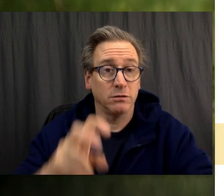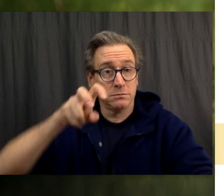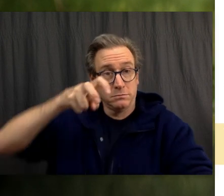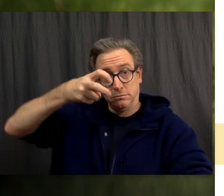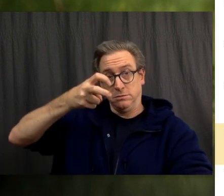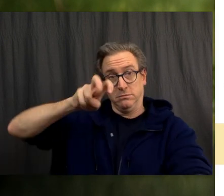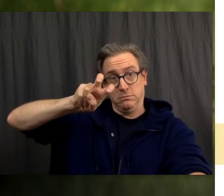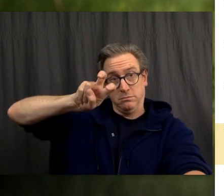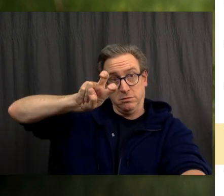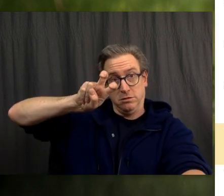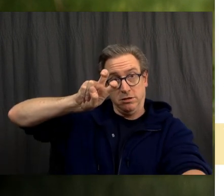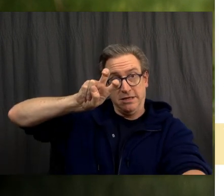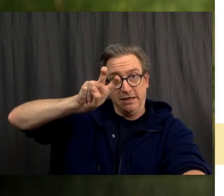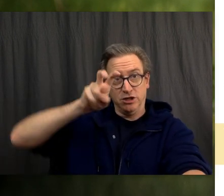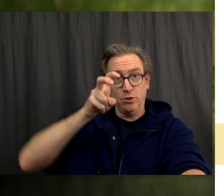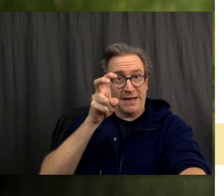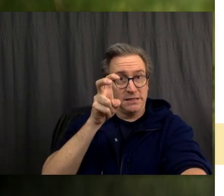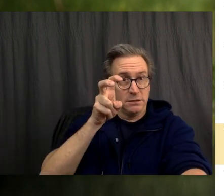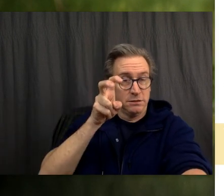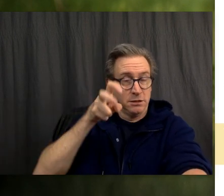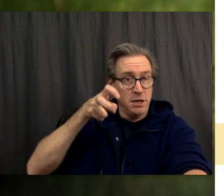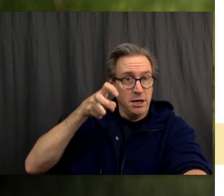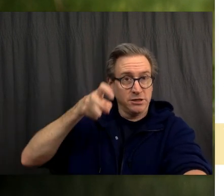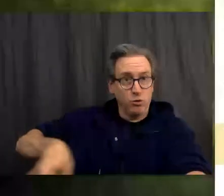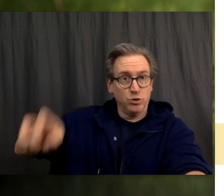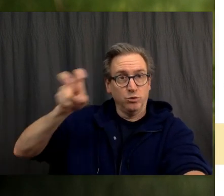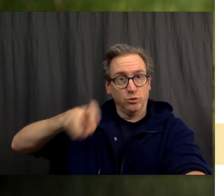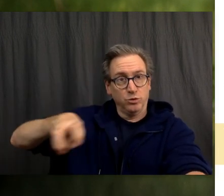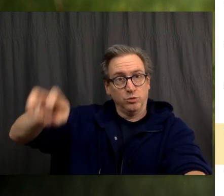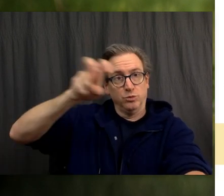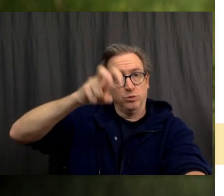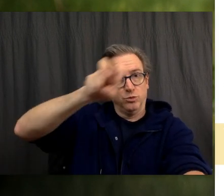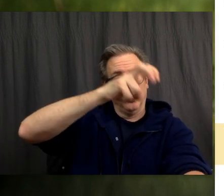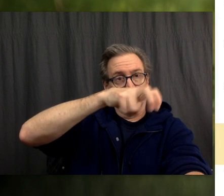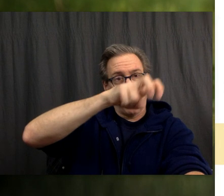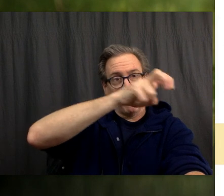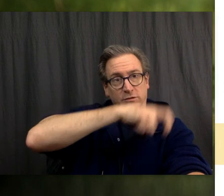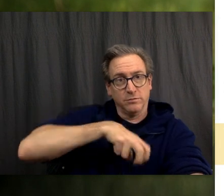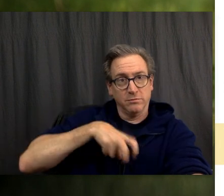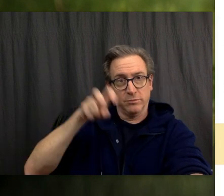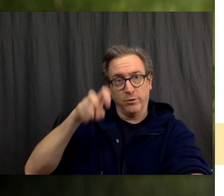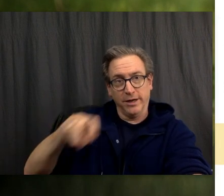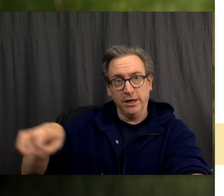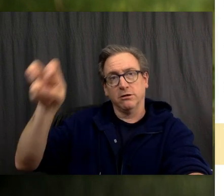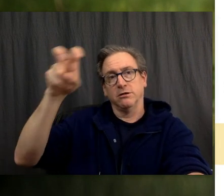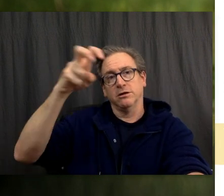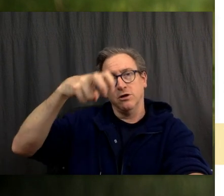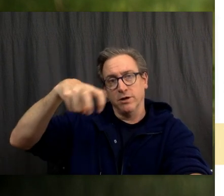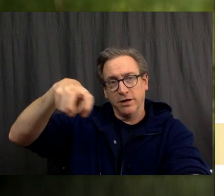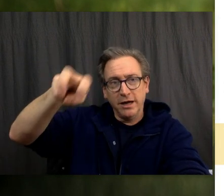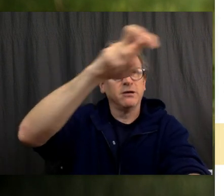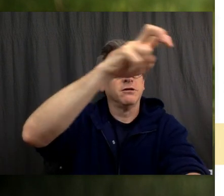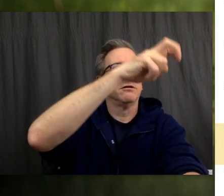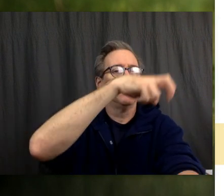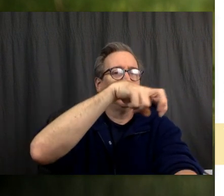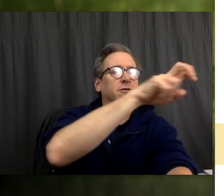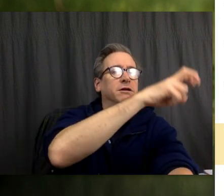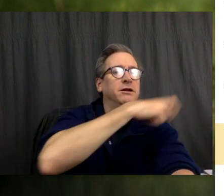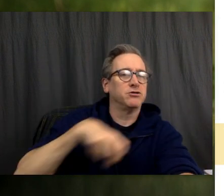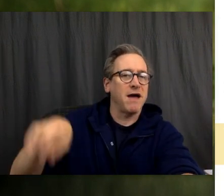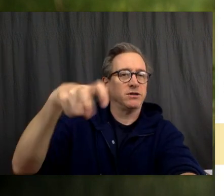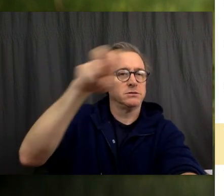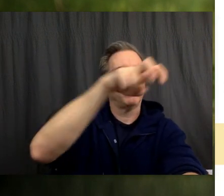Travel. You take two X's and just go travel. You're going here and going here and